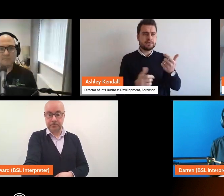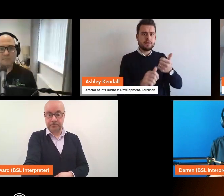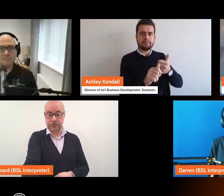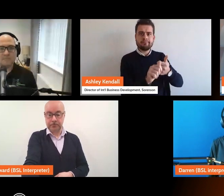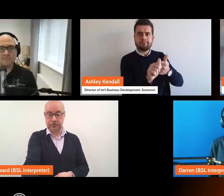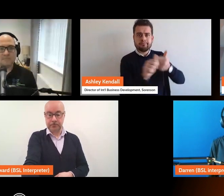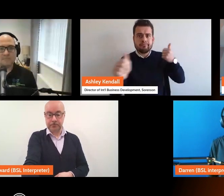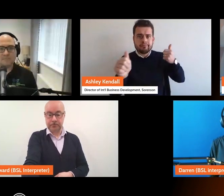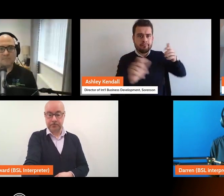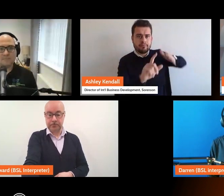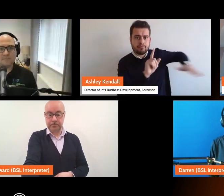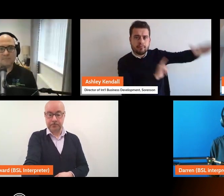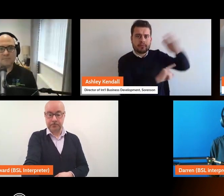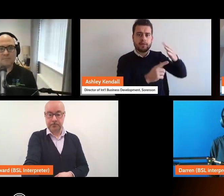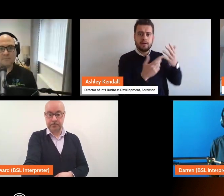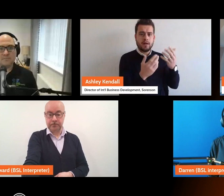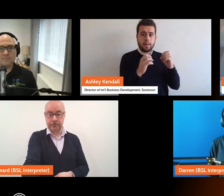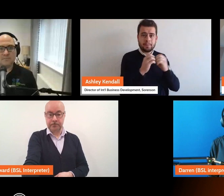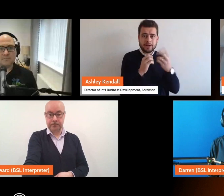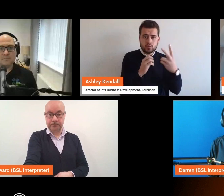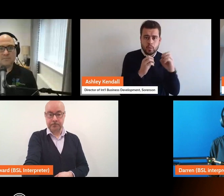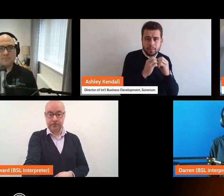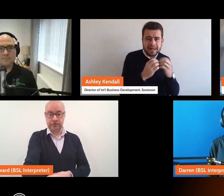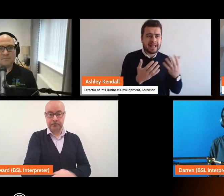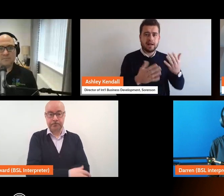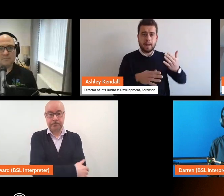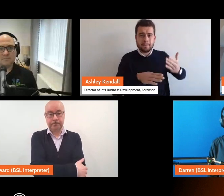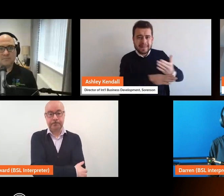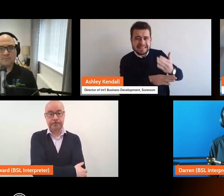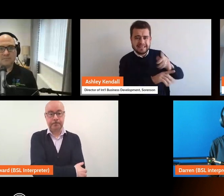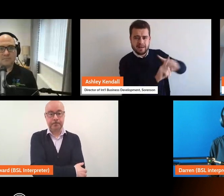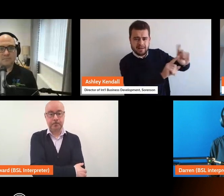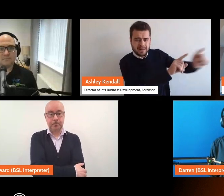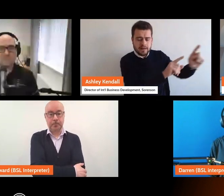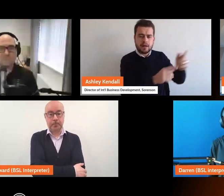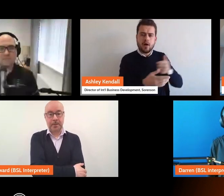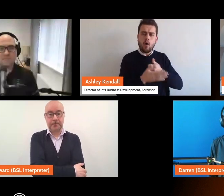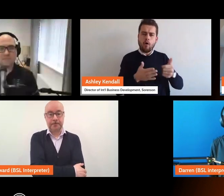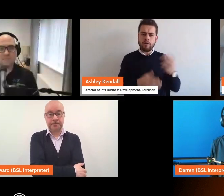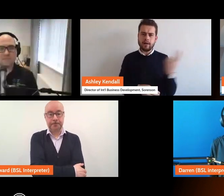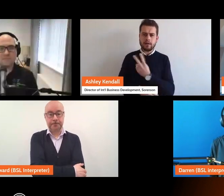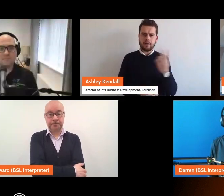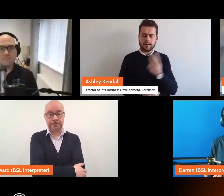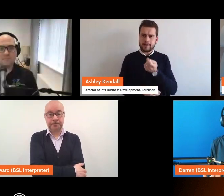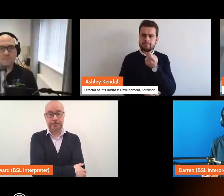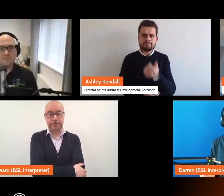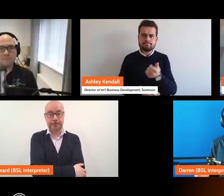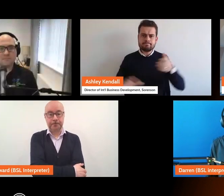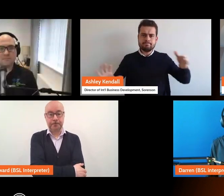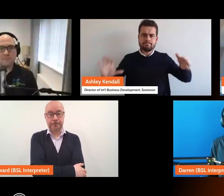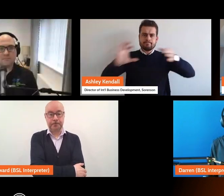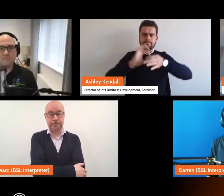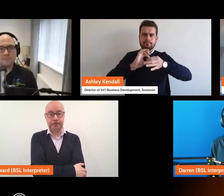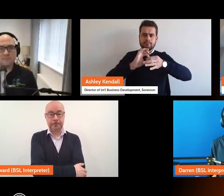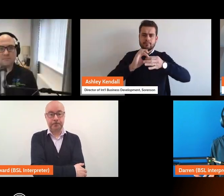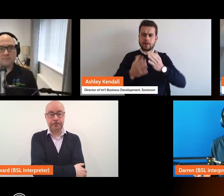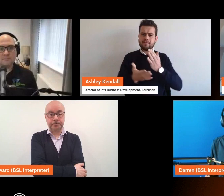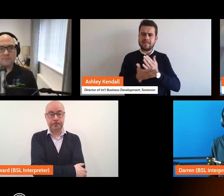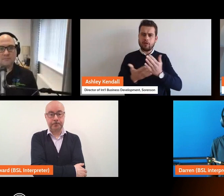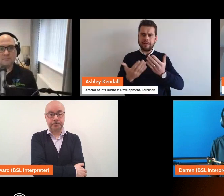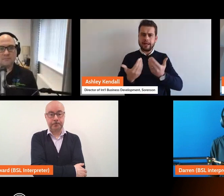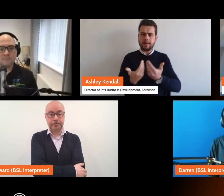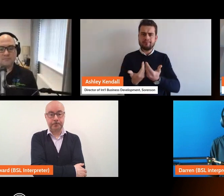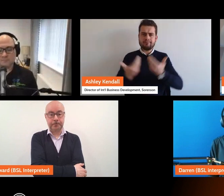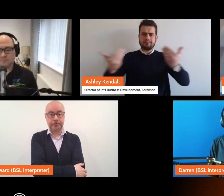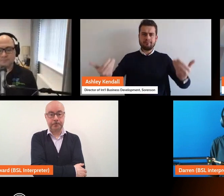interested and being here is that I've seen deaf people really interested in being in different businesses and